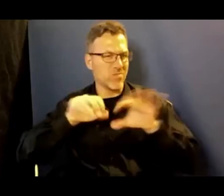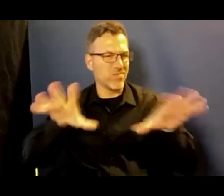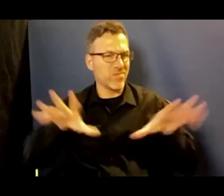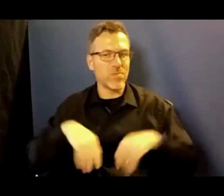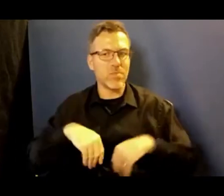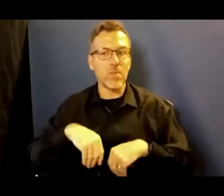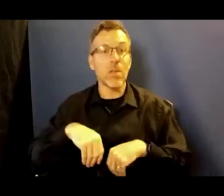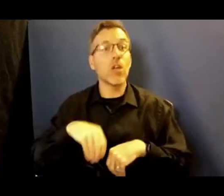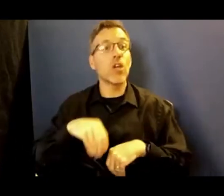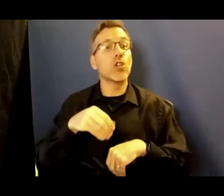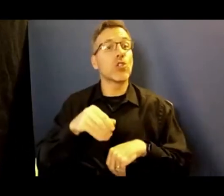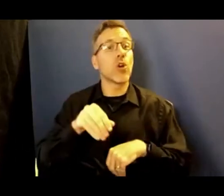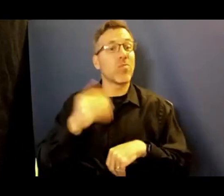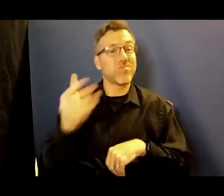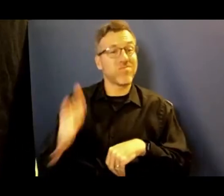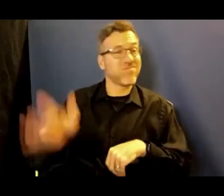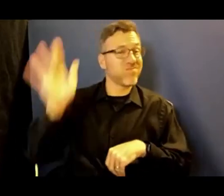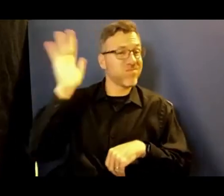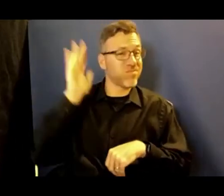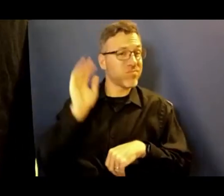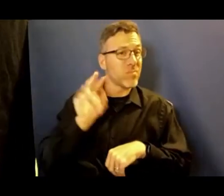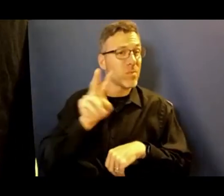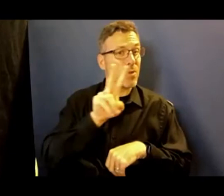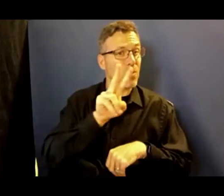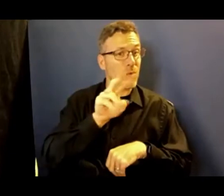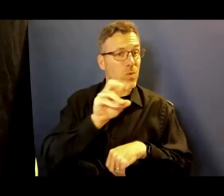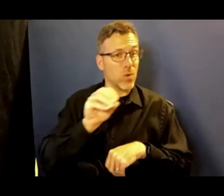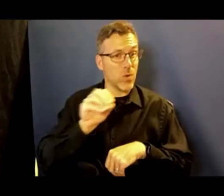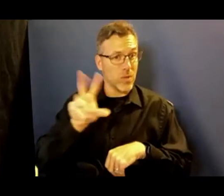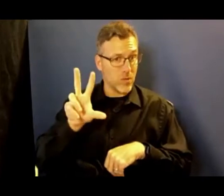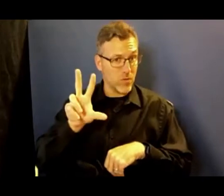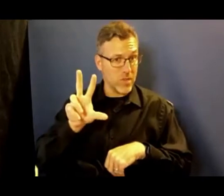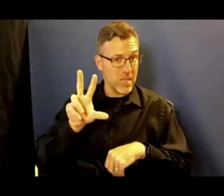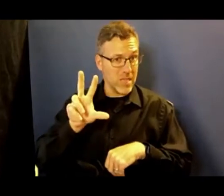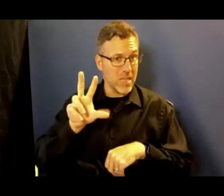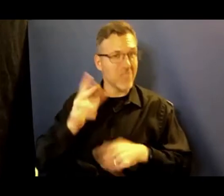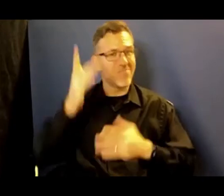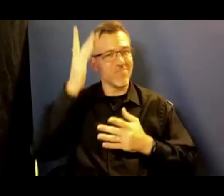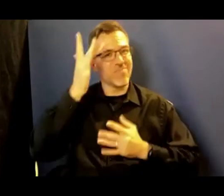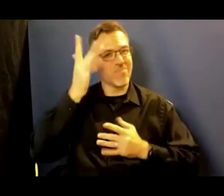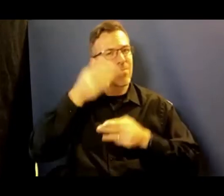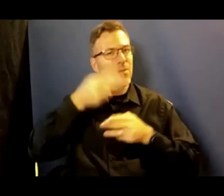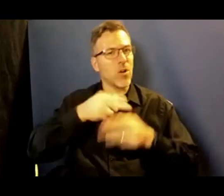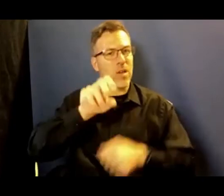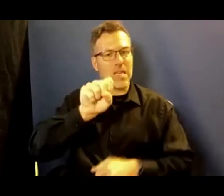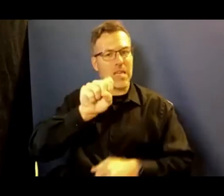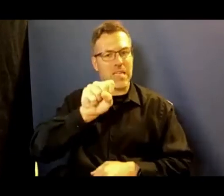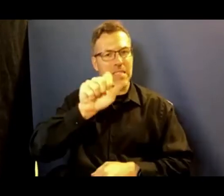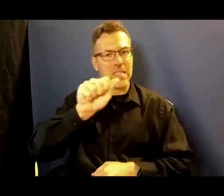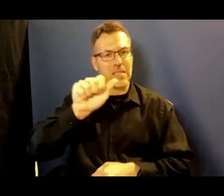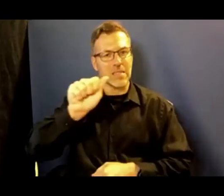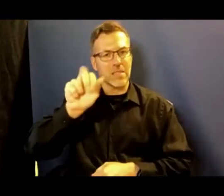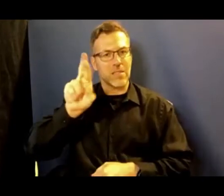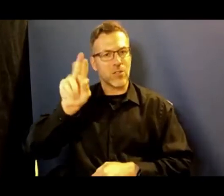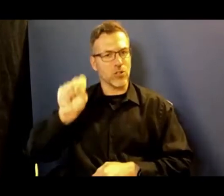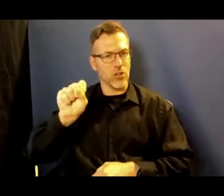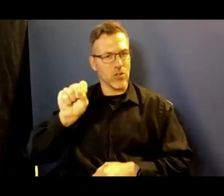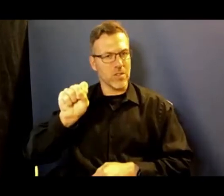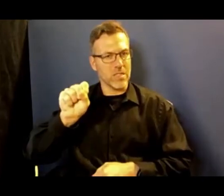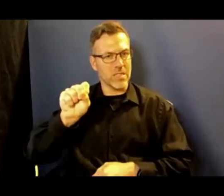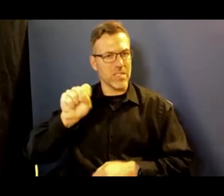2003, SARS circulated and killed a large number of people in the East, like the Far